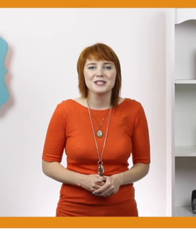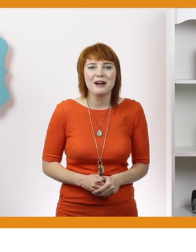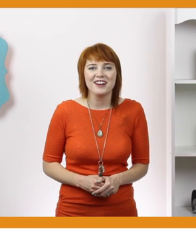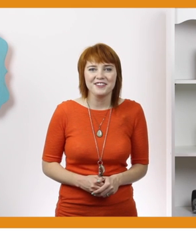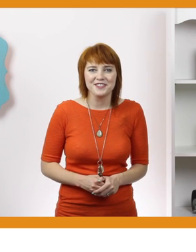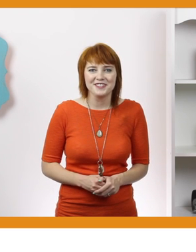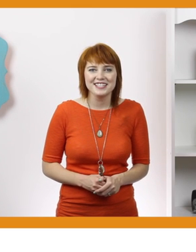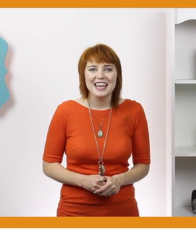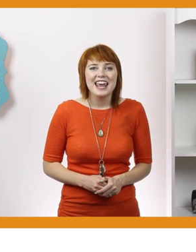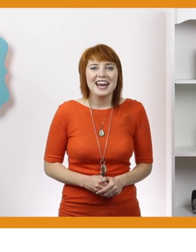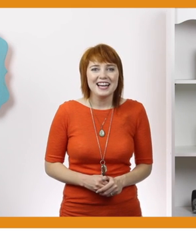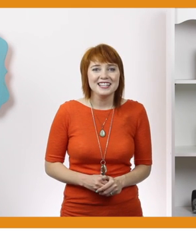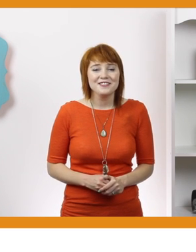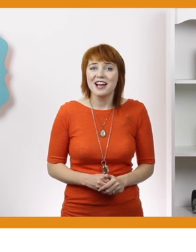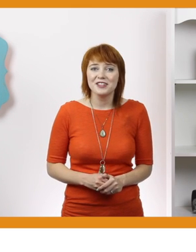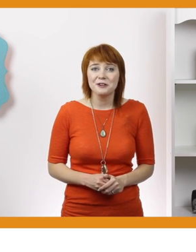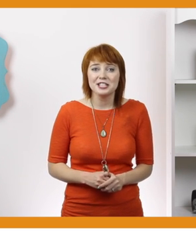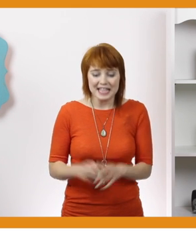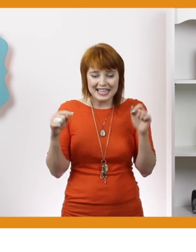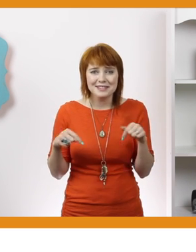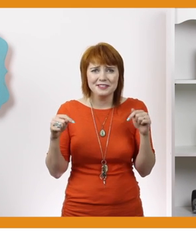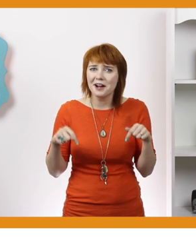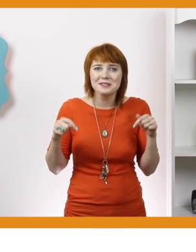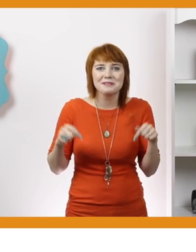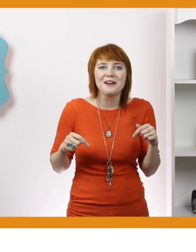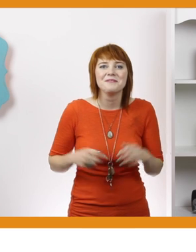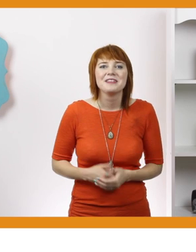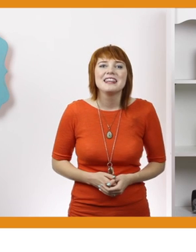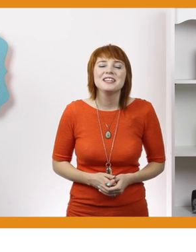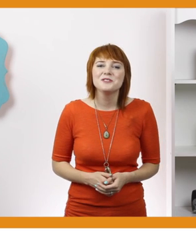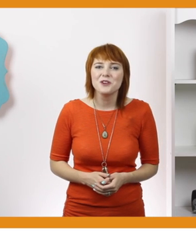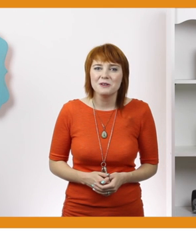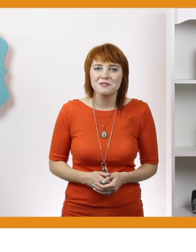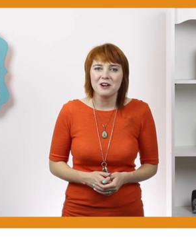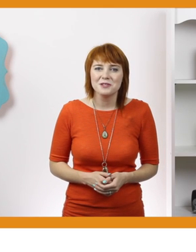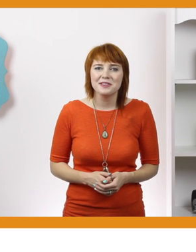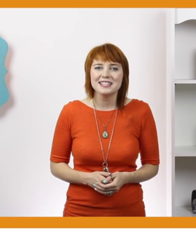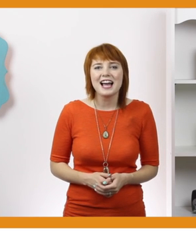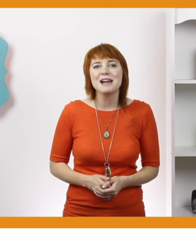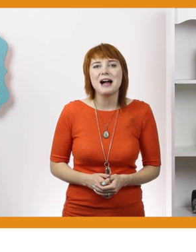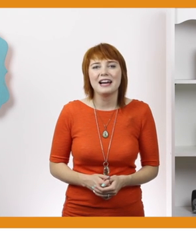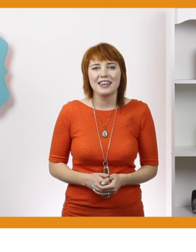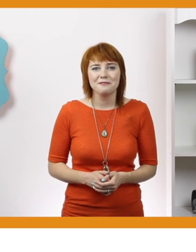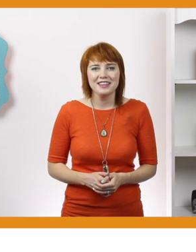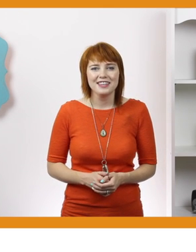inspire other viewers and if you have any questions ask them in the comments below. Thank you so much for watching with us. I'm Adelaide with